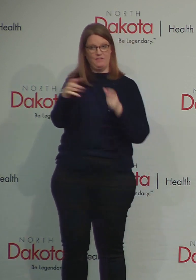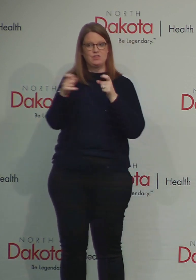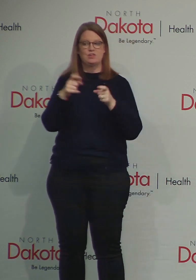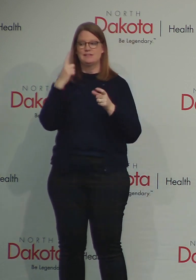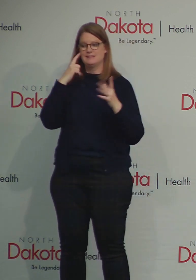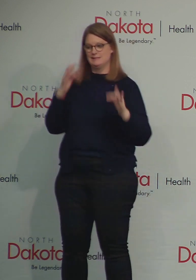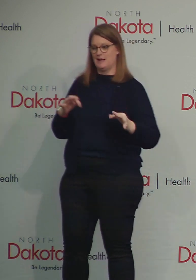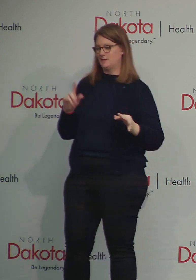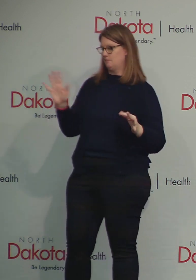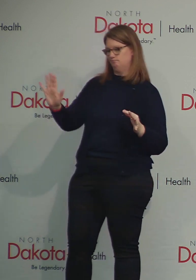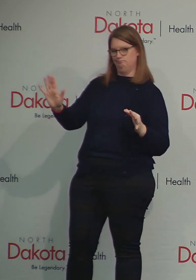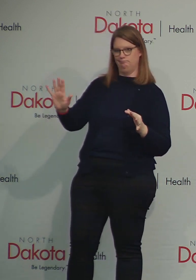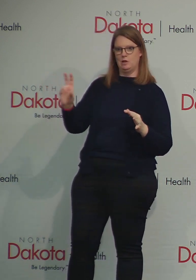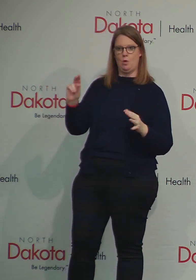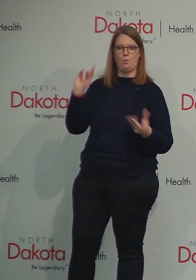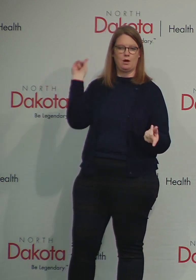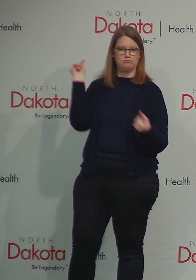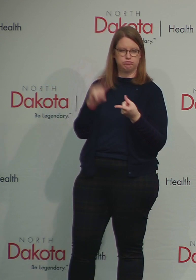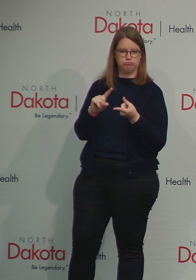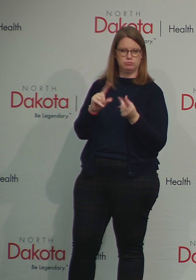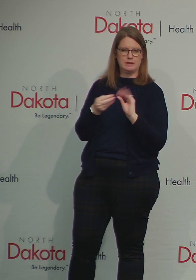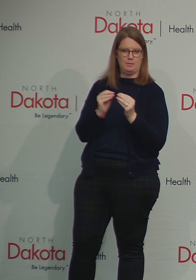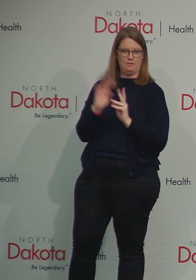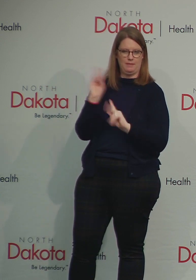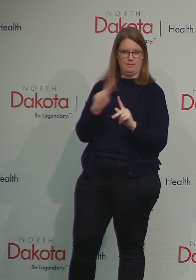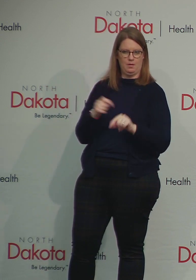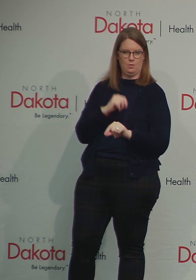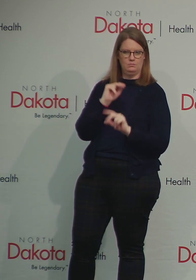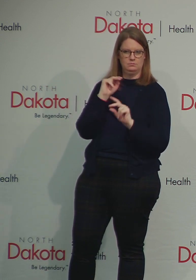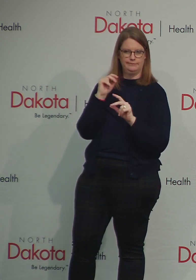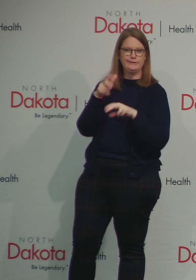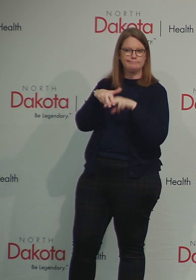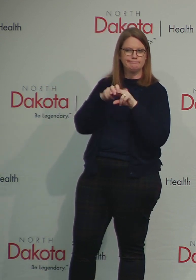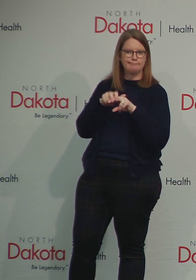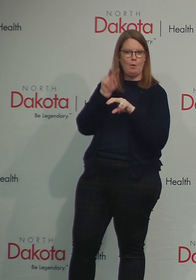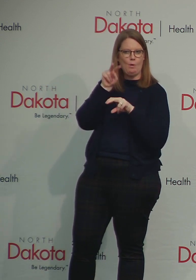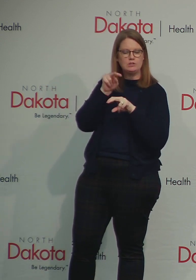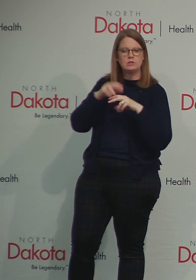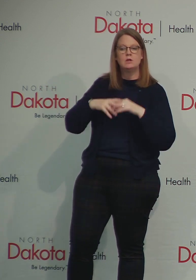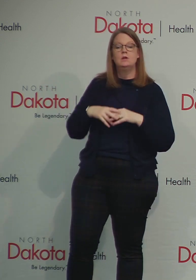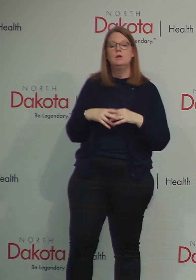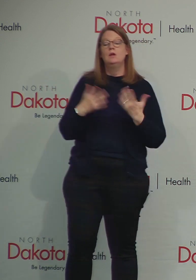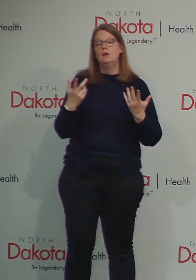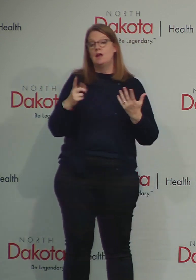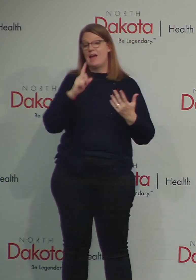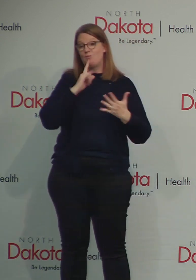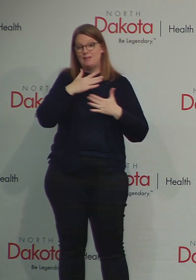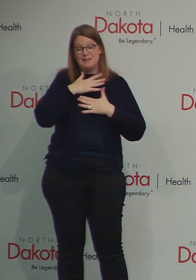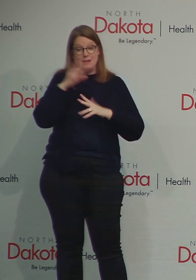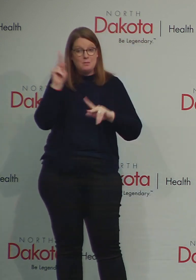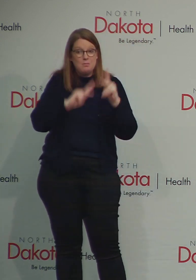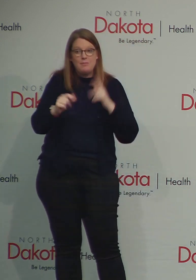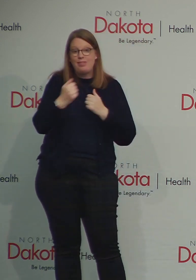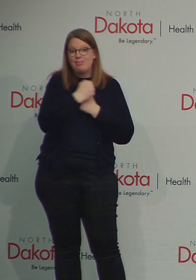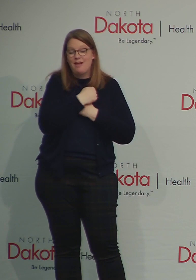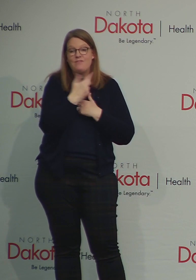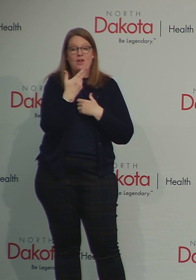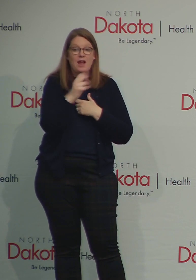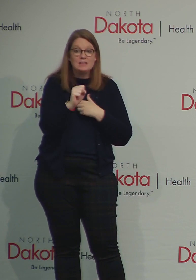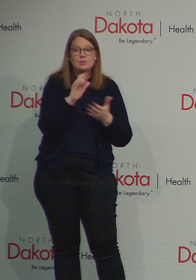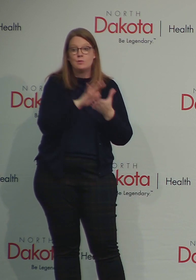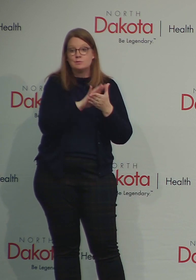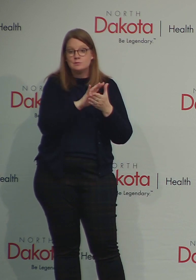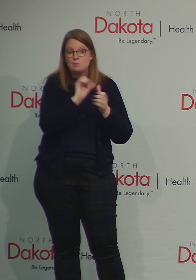do that. We also want to say that we're grateful because we know that people love their high school sports and their school